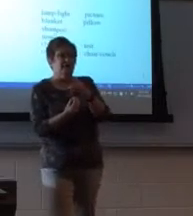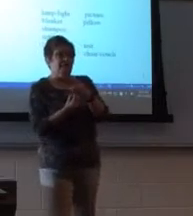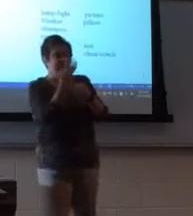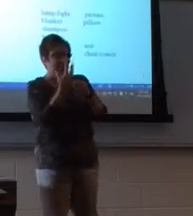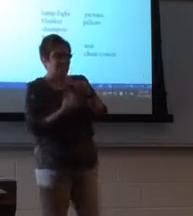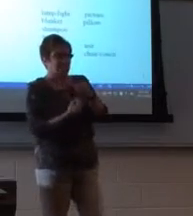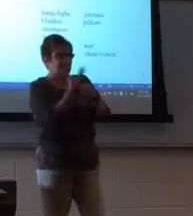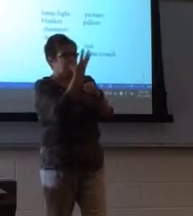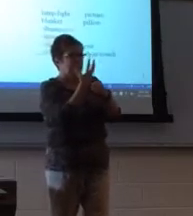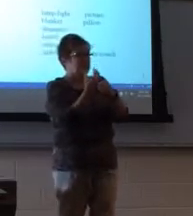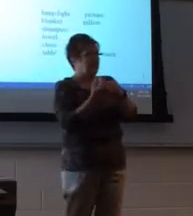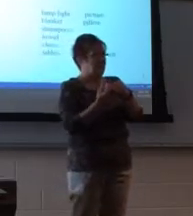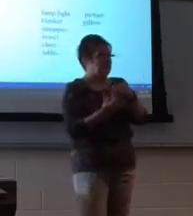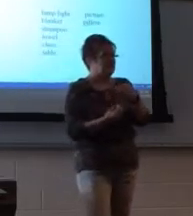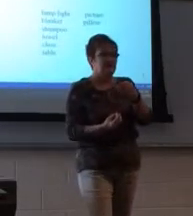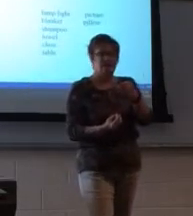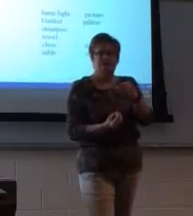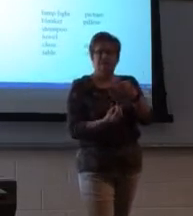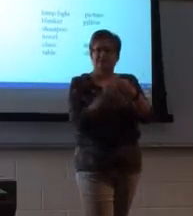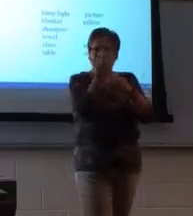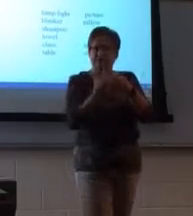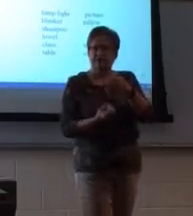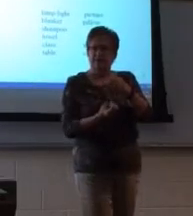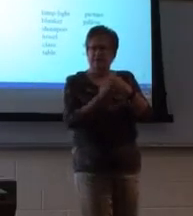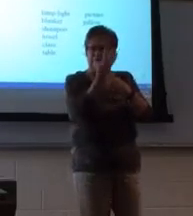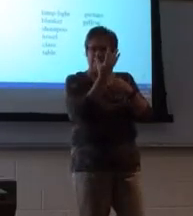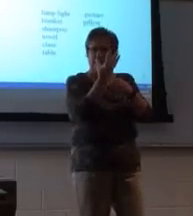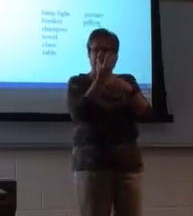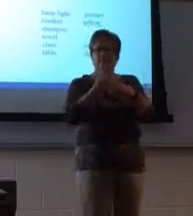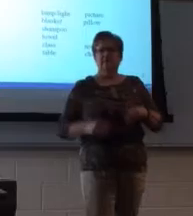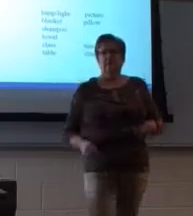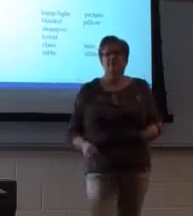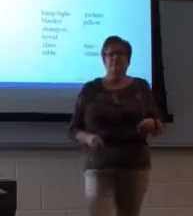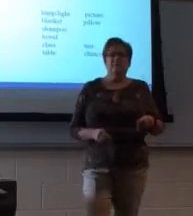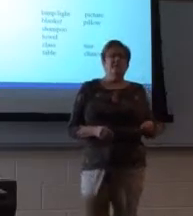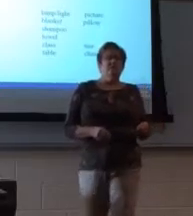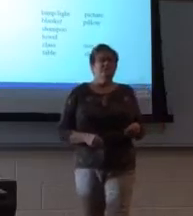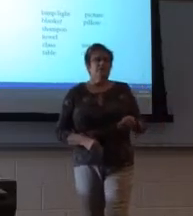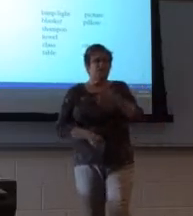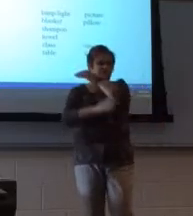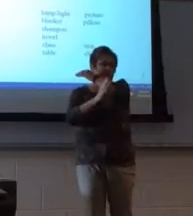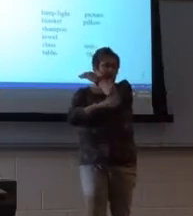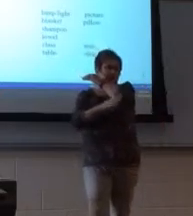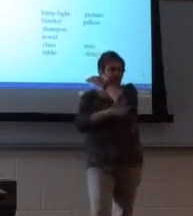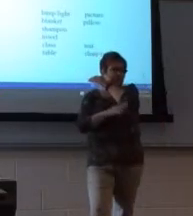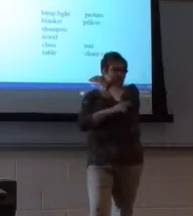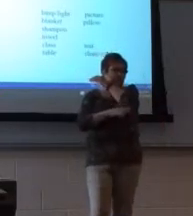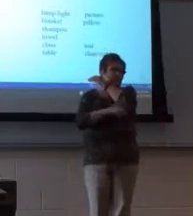and you bring it up twice. Spring. Okay. So fall,